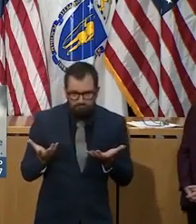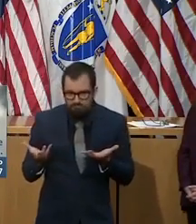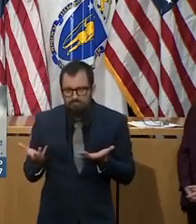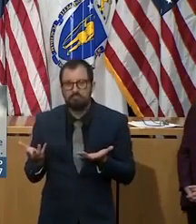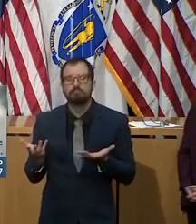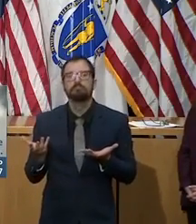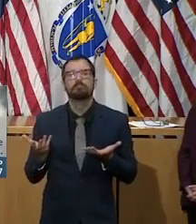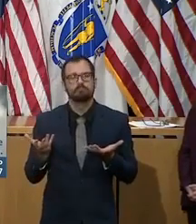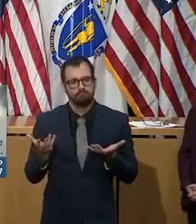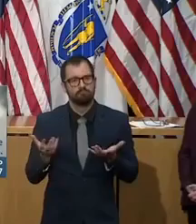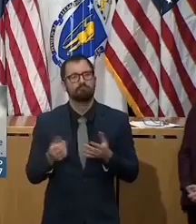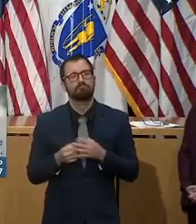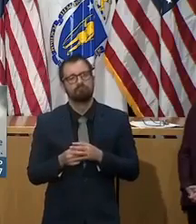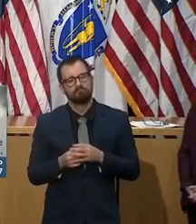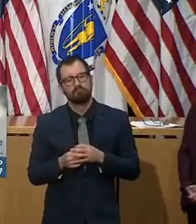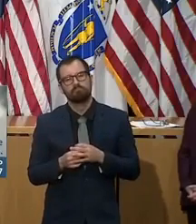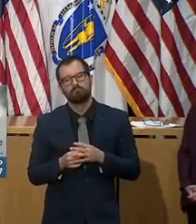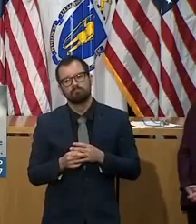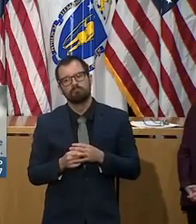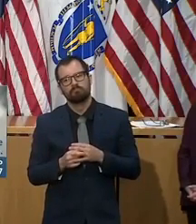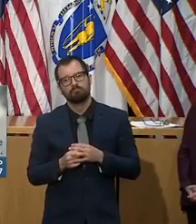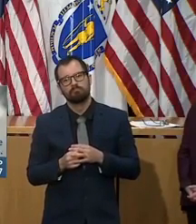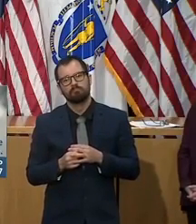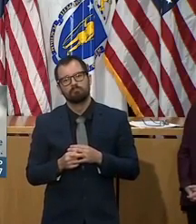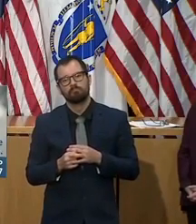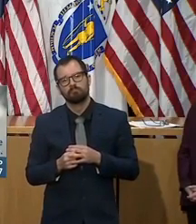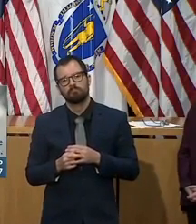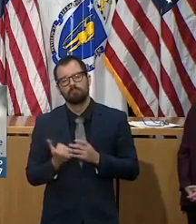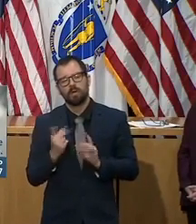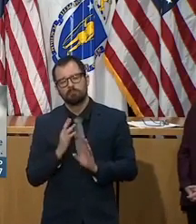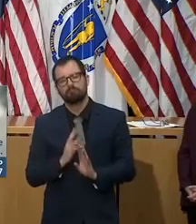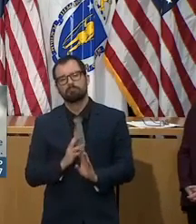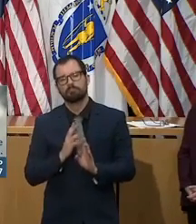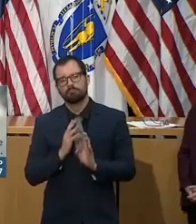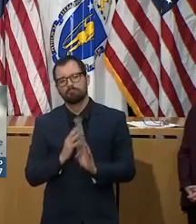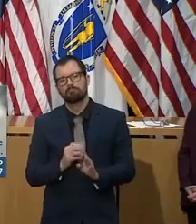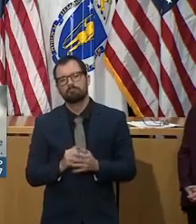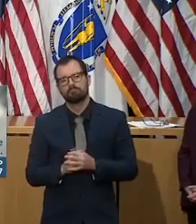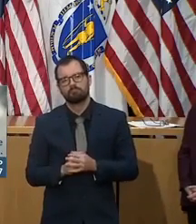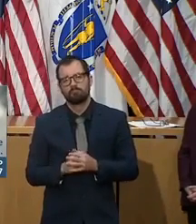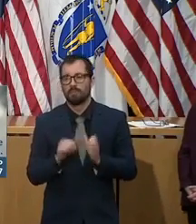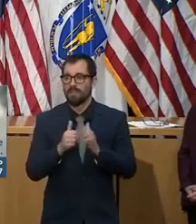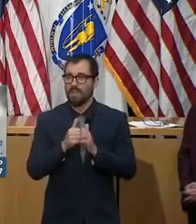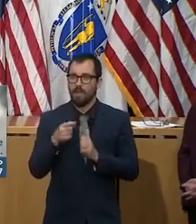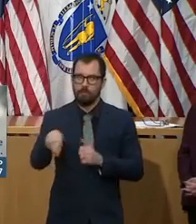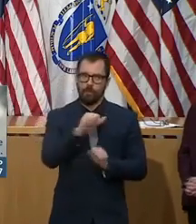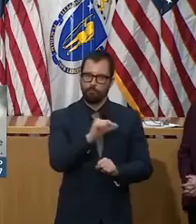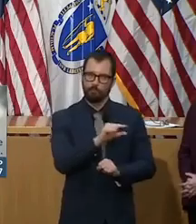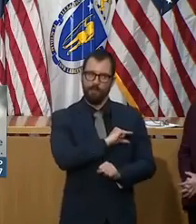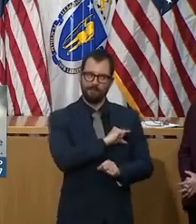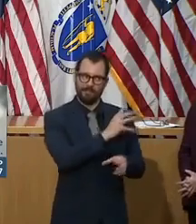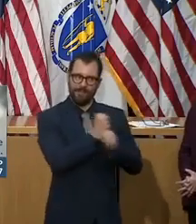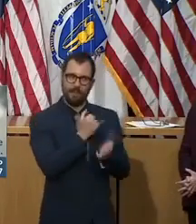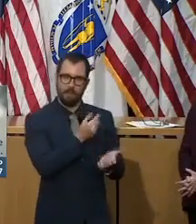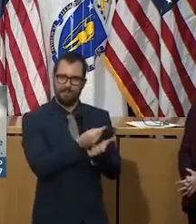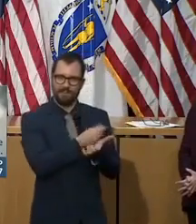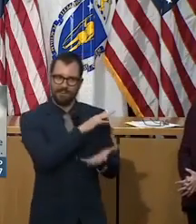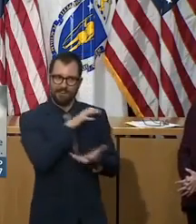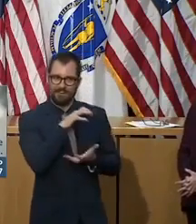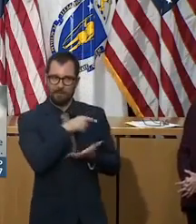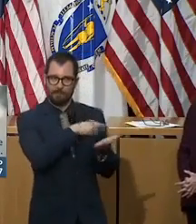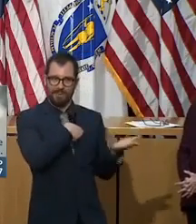that's attached to this $130 million is to work with a team from Hebrew Senior